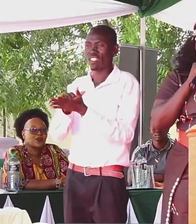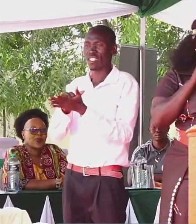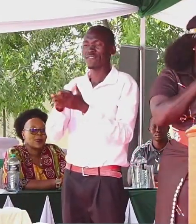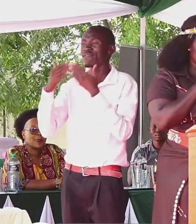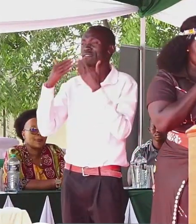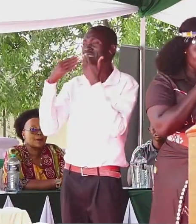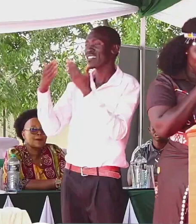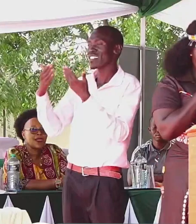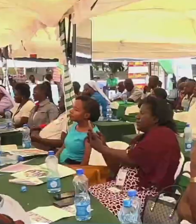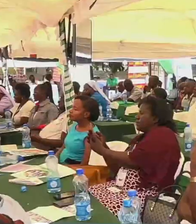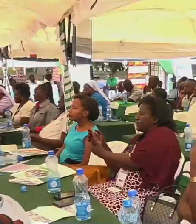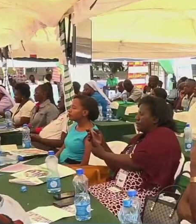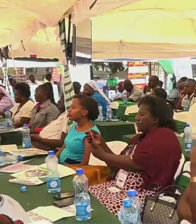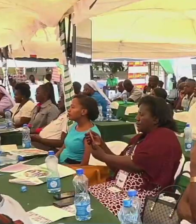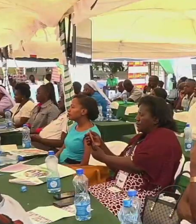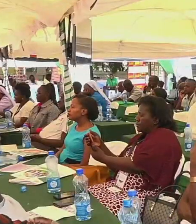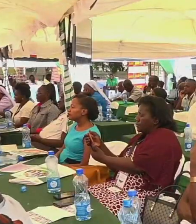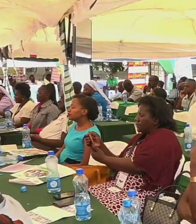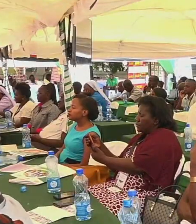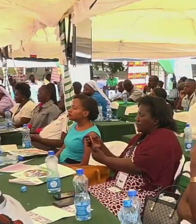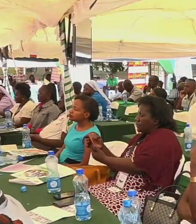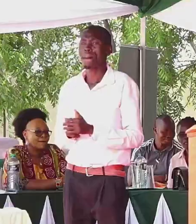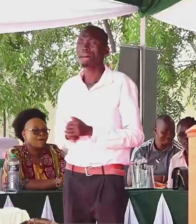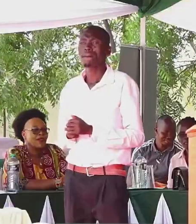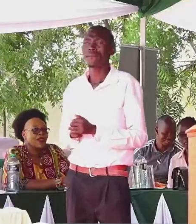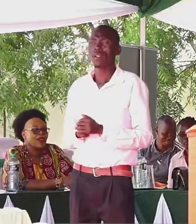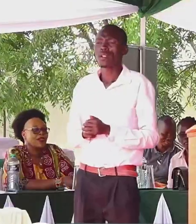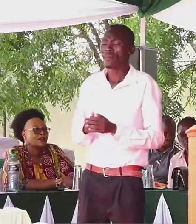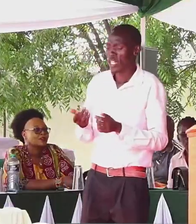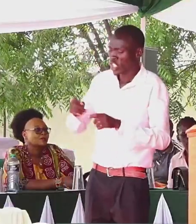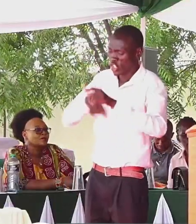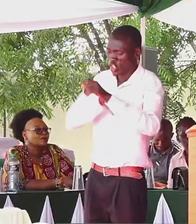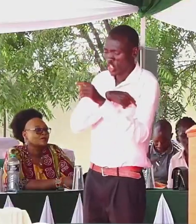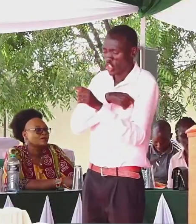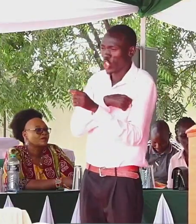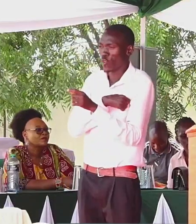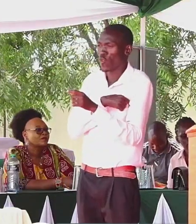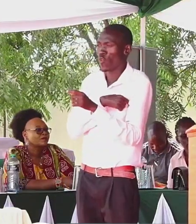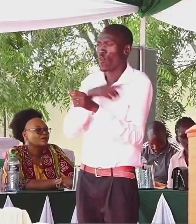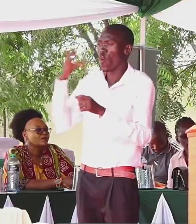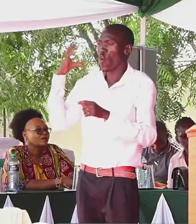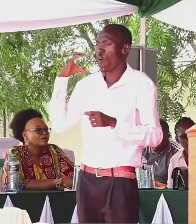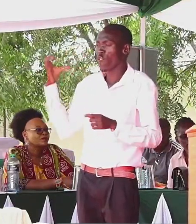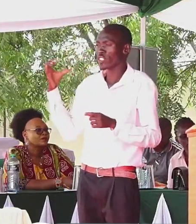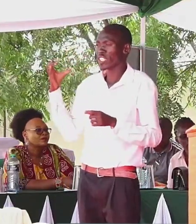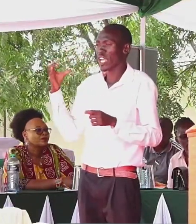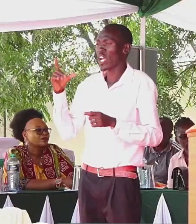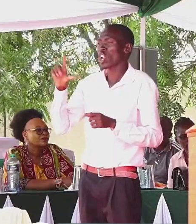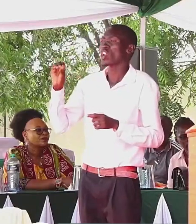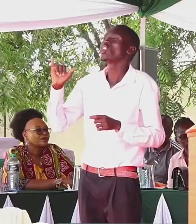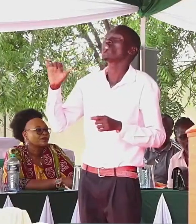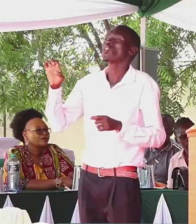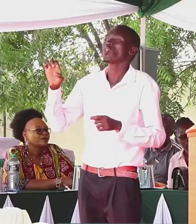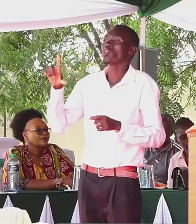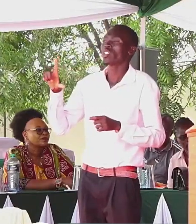you. Now, my Officer Loyele and Chief Officer